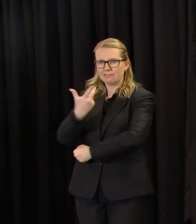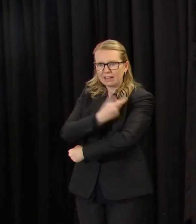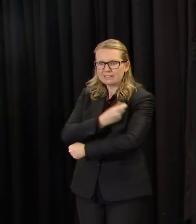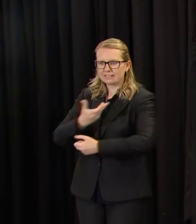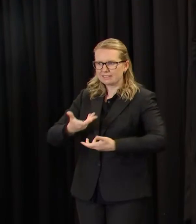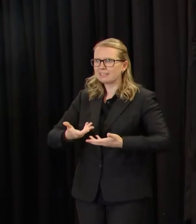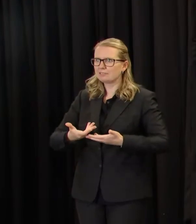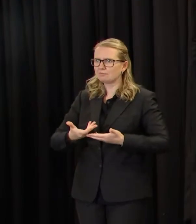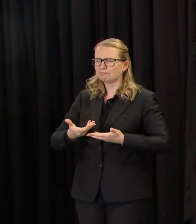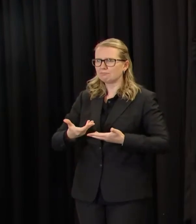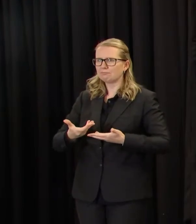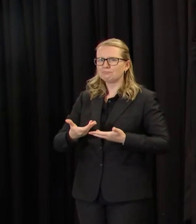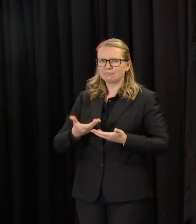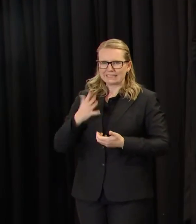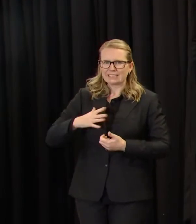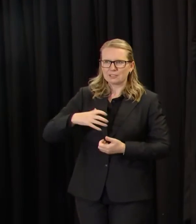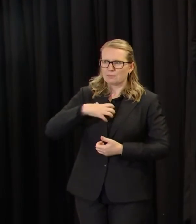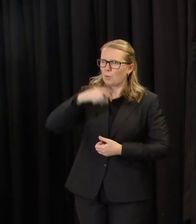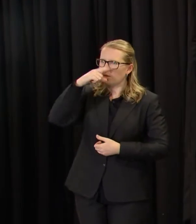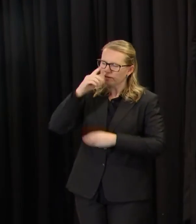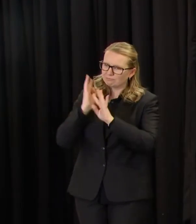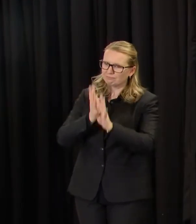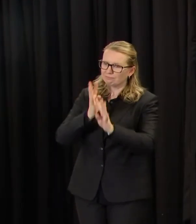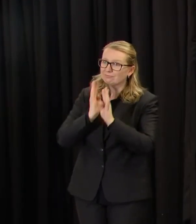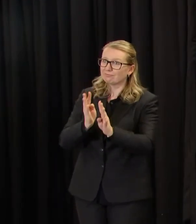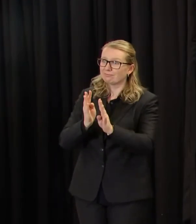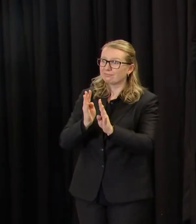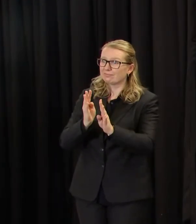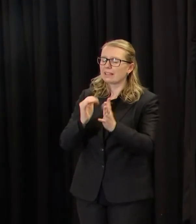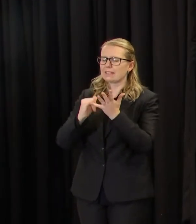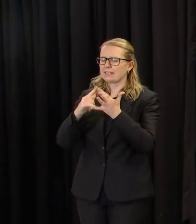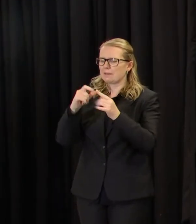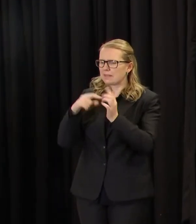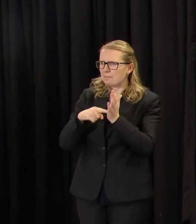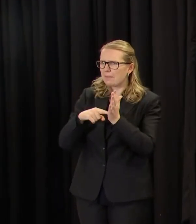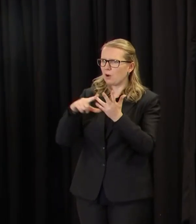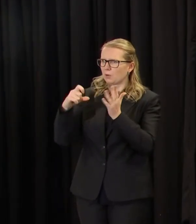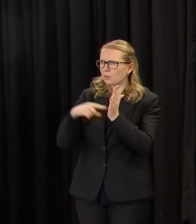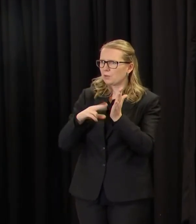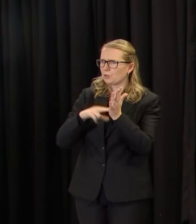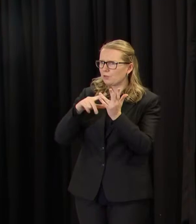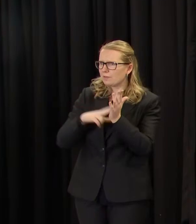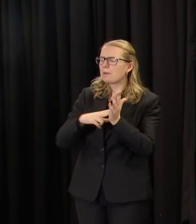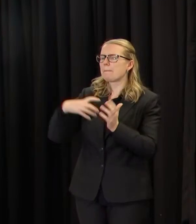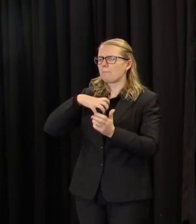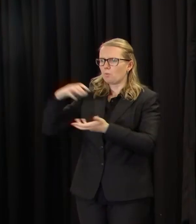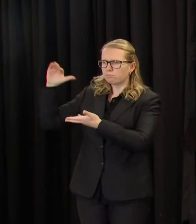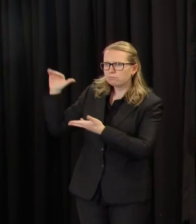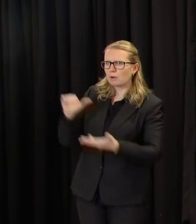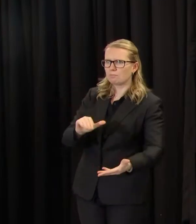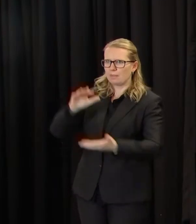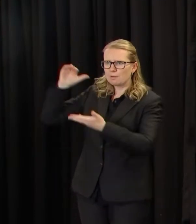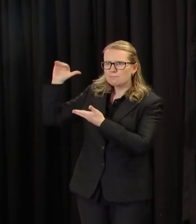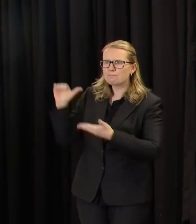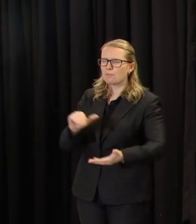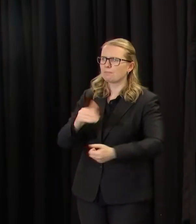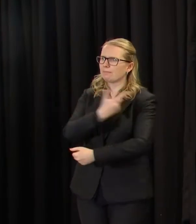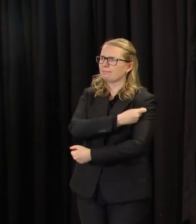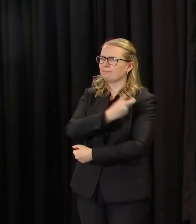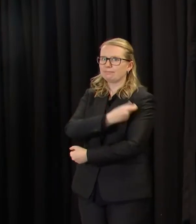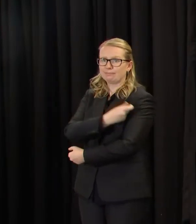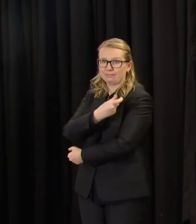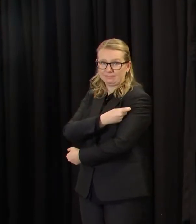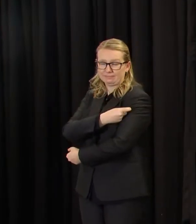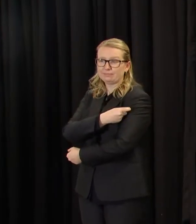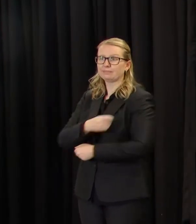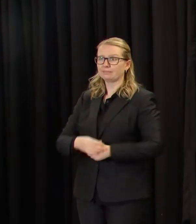That will change. September, October, November. We have options that other parts of our country do not have because